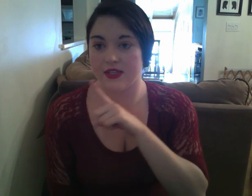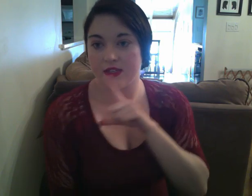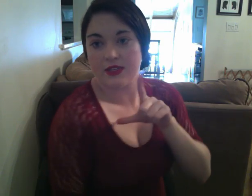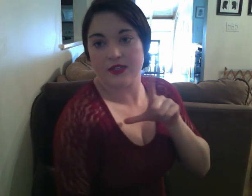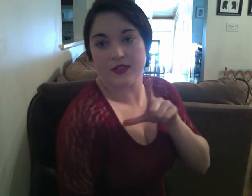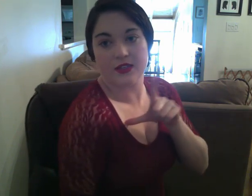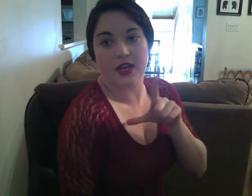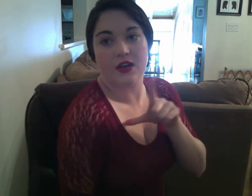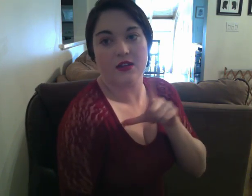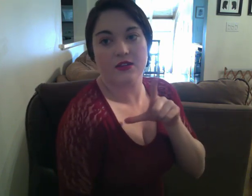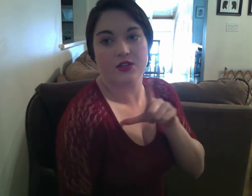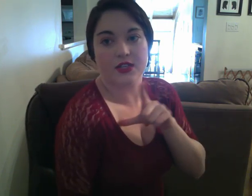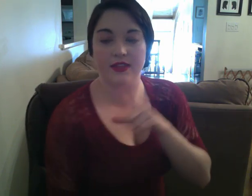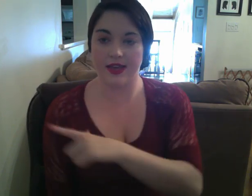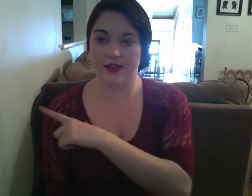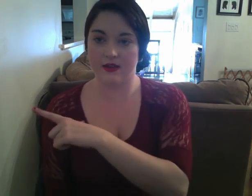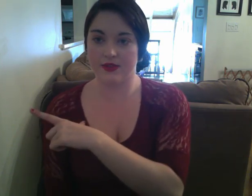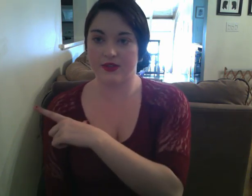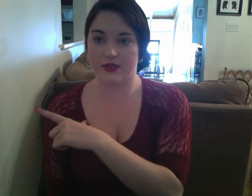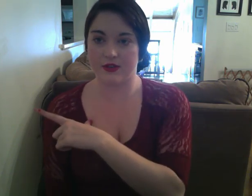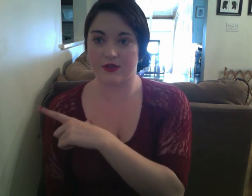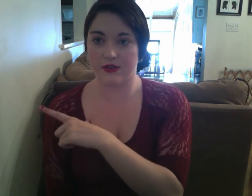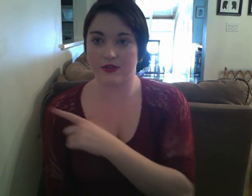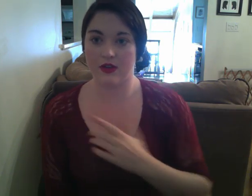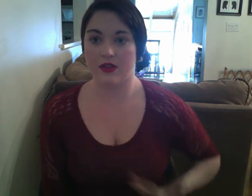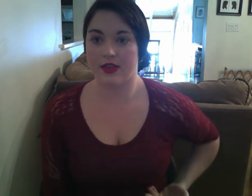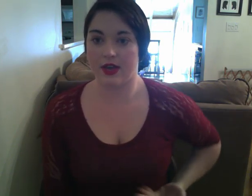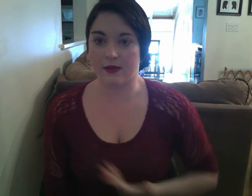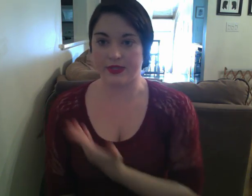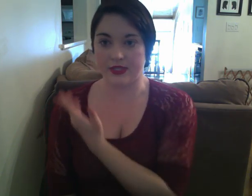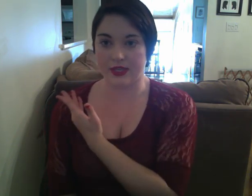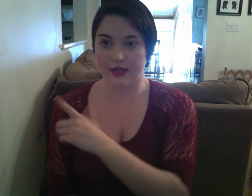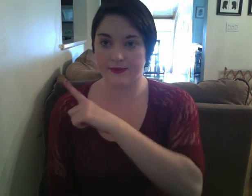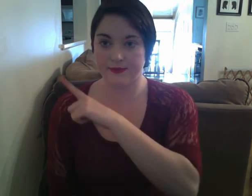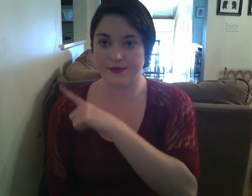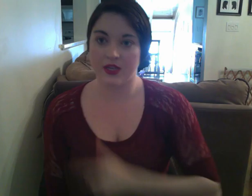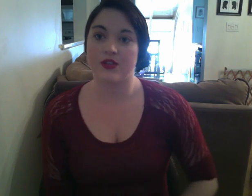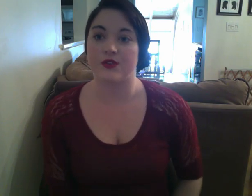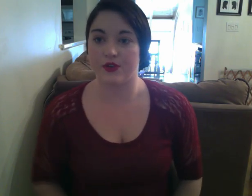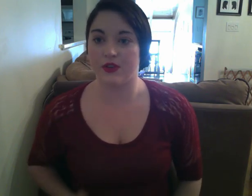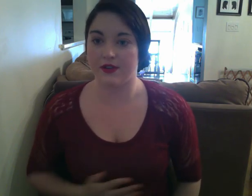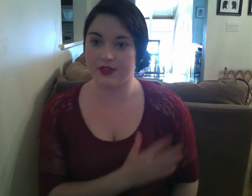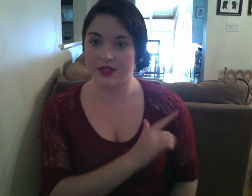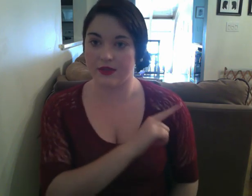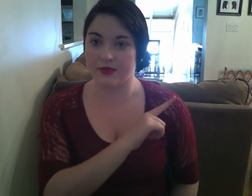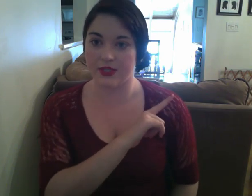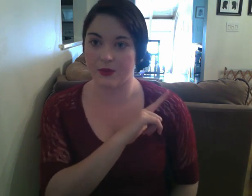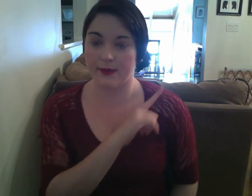is this. It's the L. Just like that. Comes to your, the opposite side. So if you're lefty, it comes this way.